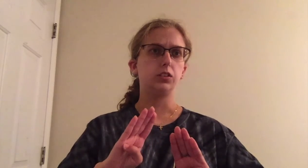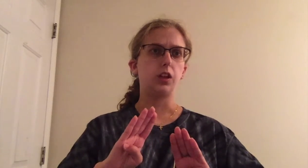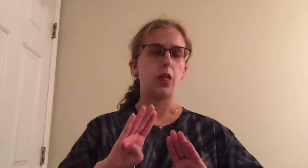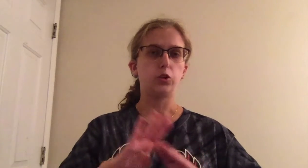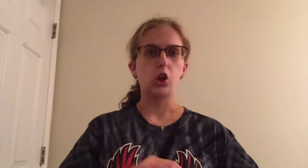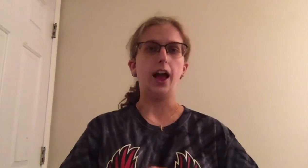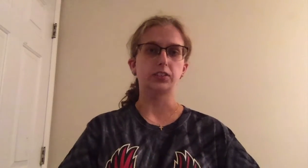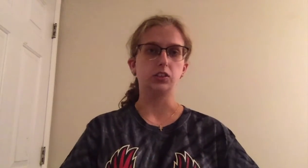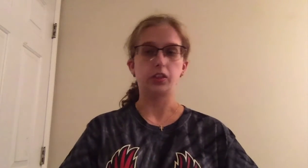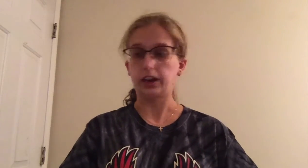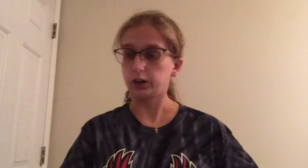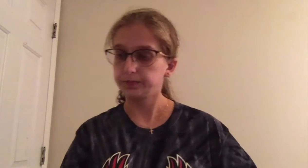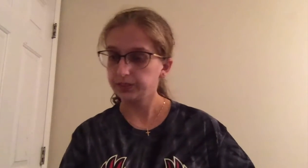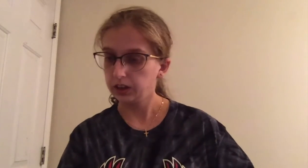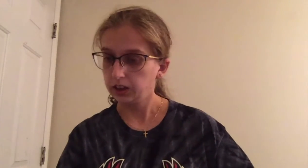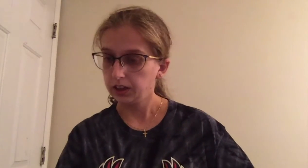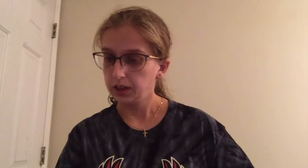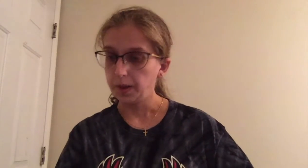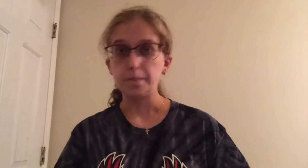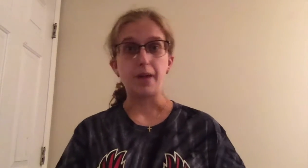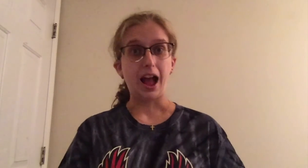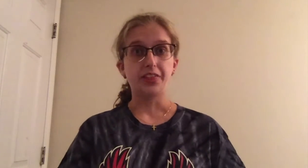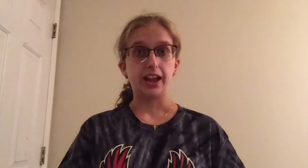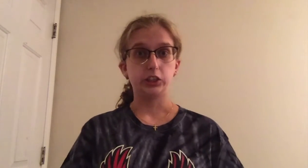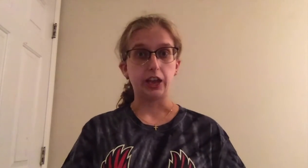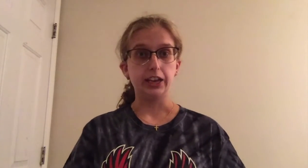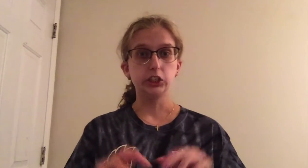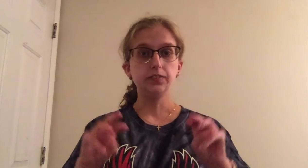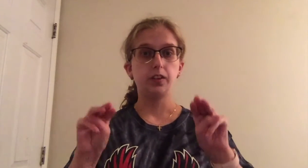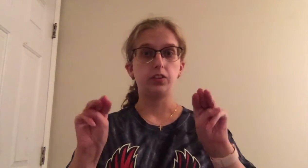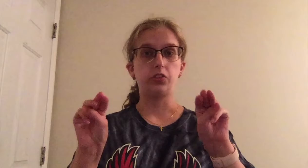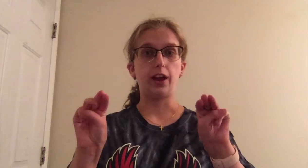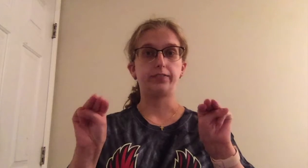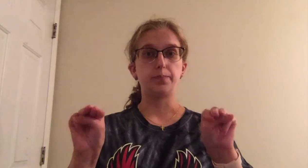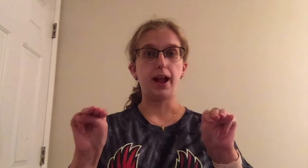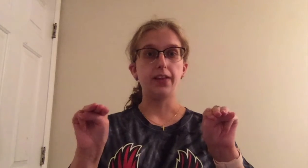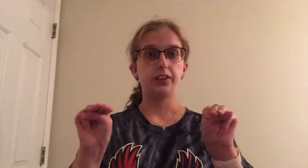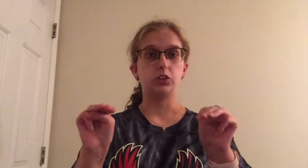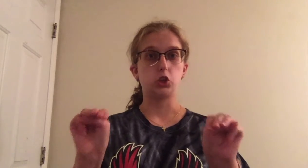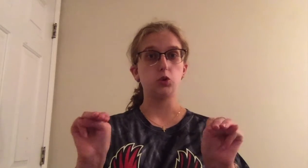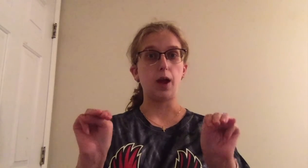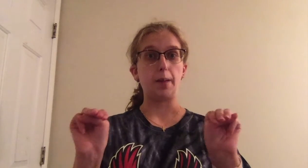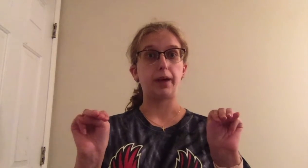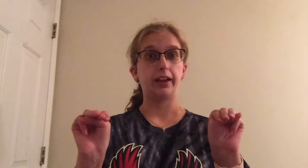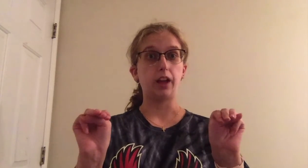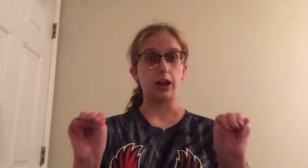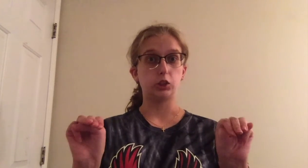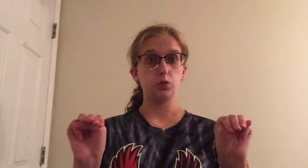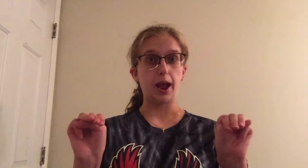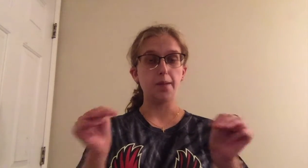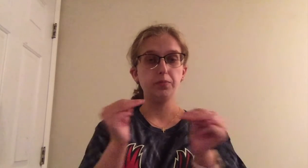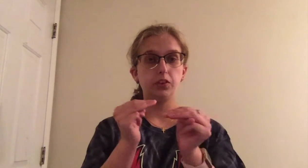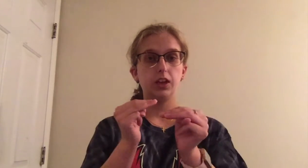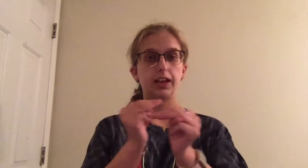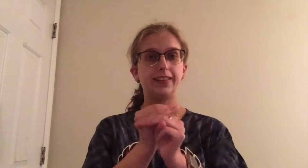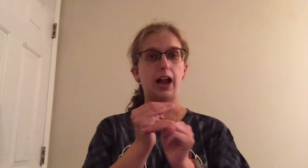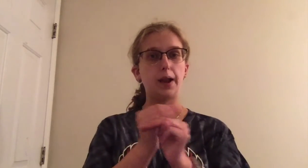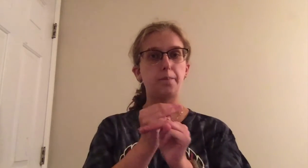other classes later. Math education, the sign for math is two M's, and they kind of bump